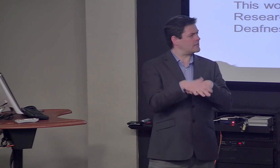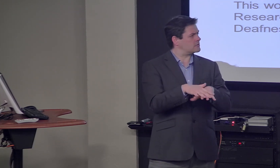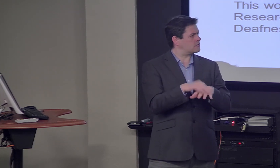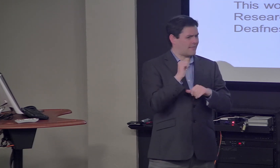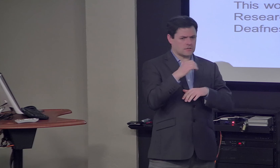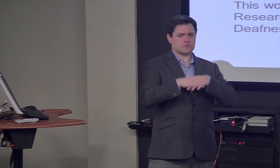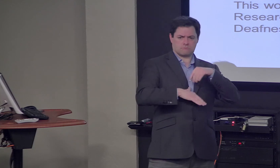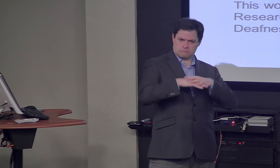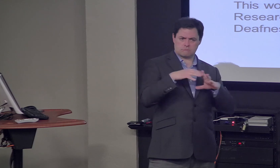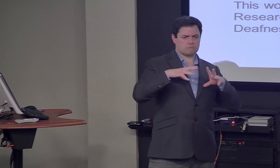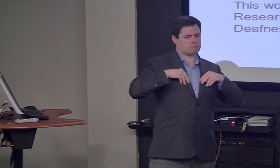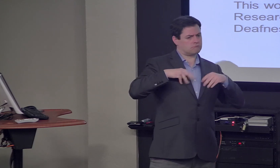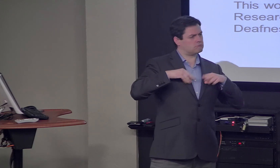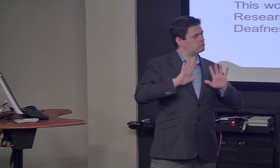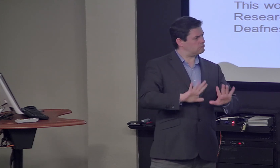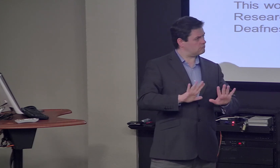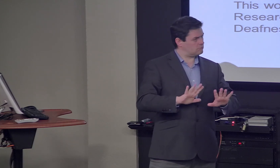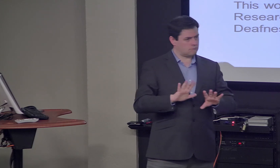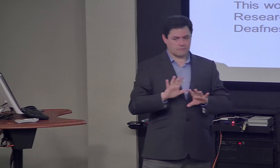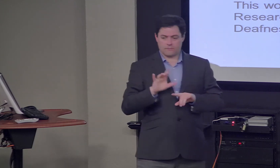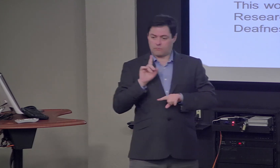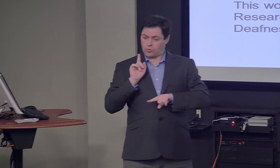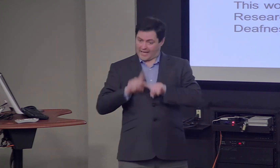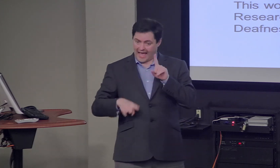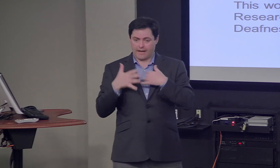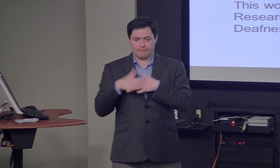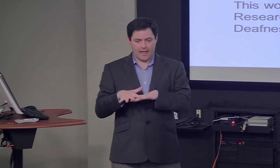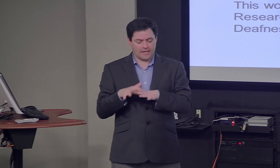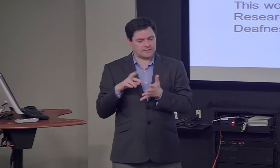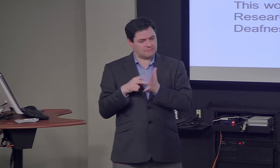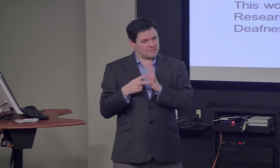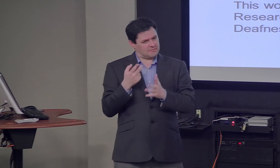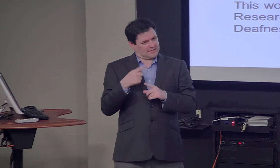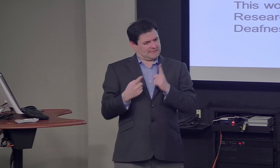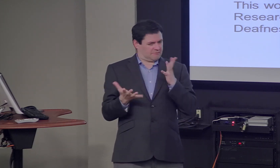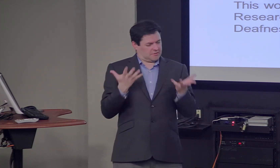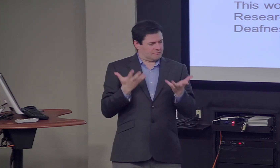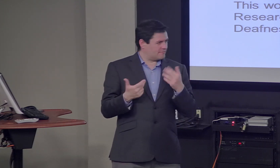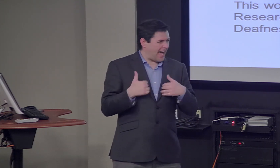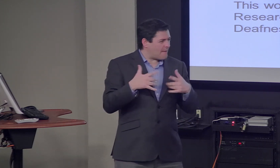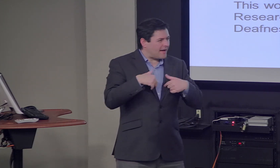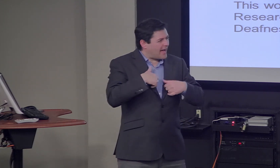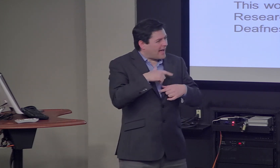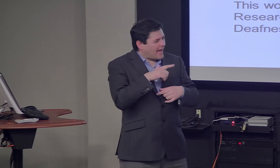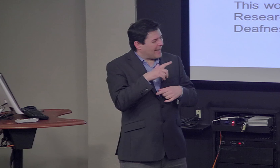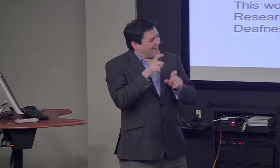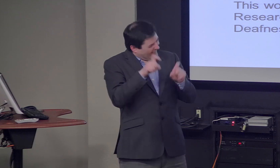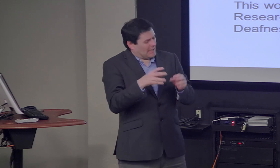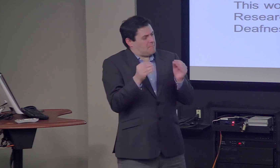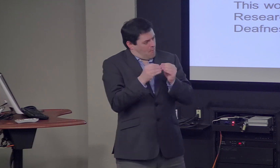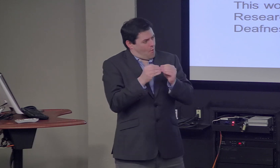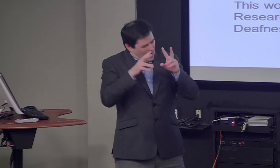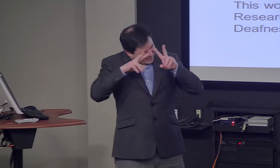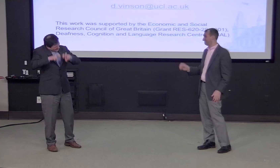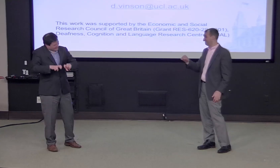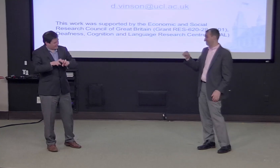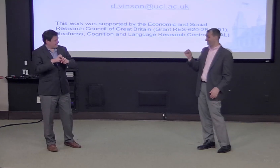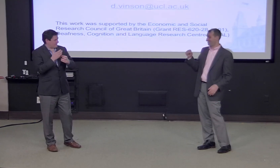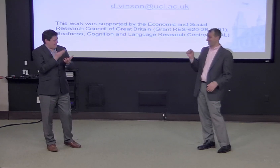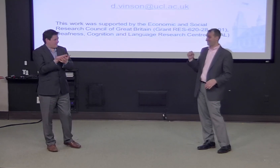We can do blends if we have two different modes, but you may not be able to blend if you have a similar mode that's being used. I think a lot